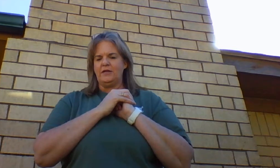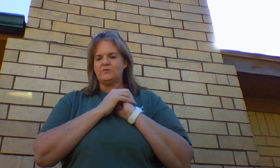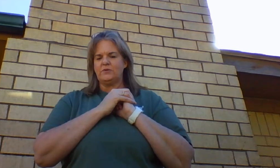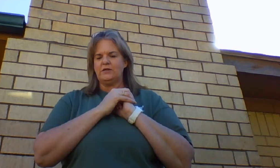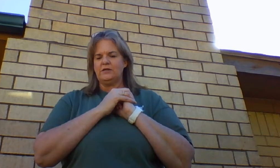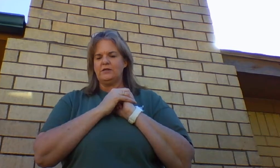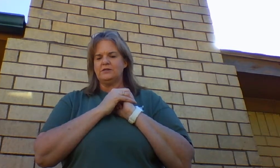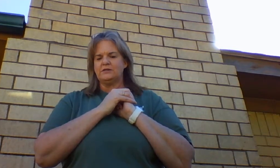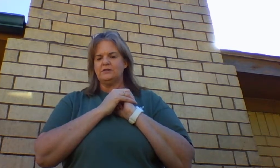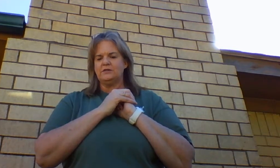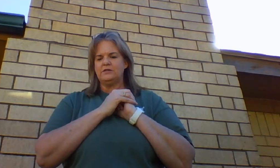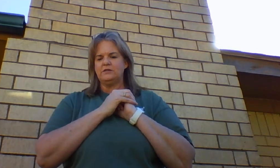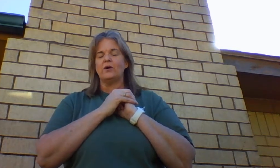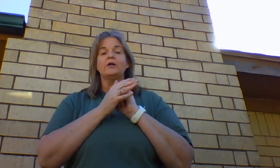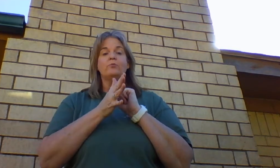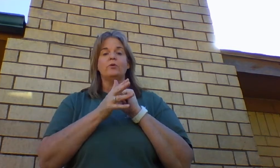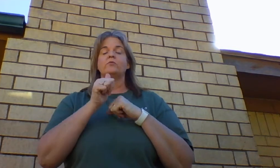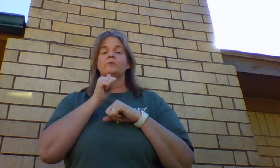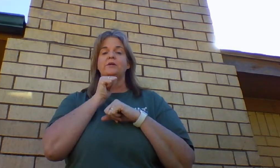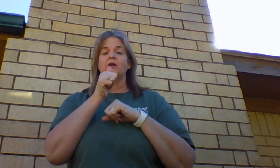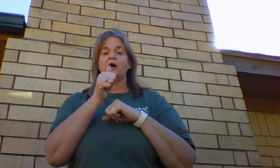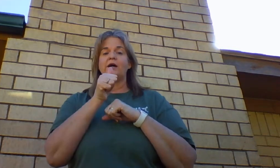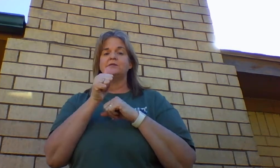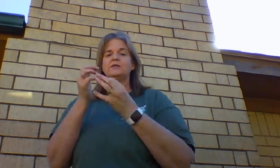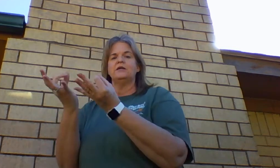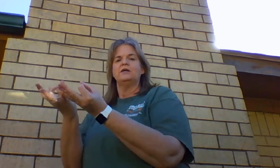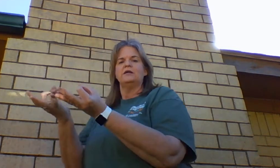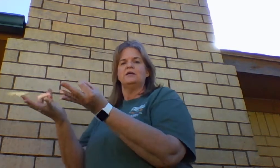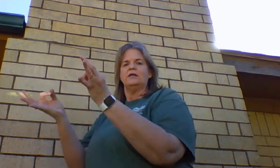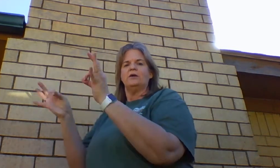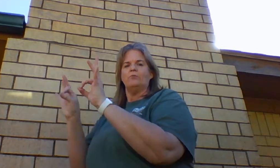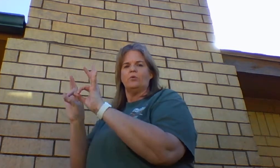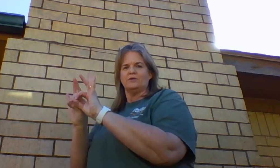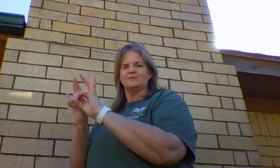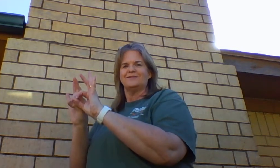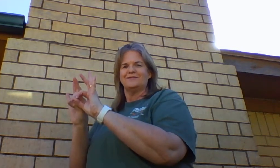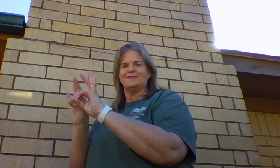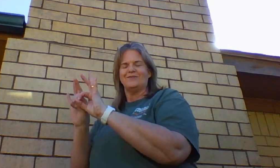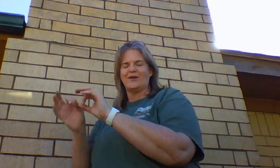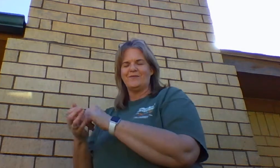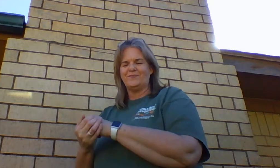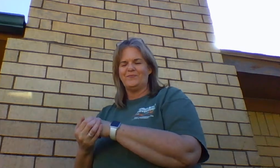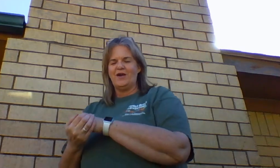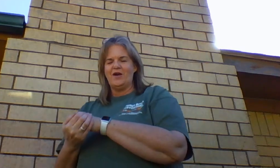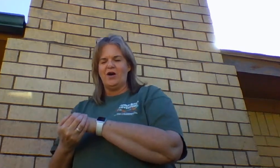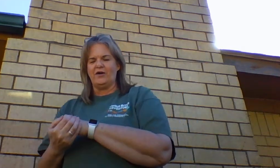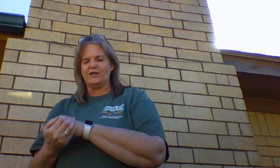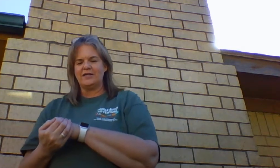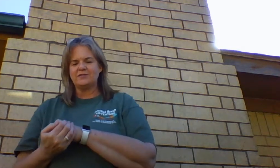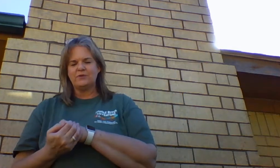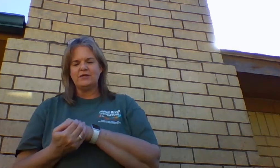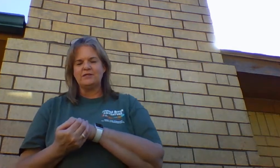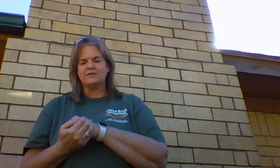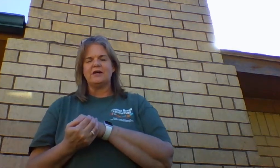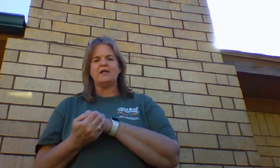one is, so unimportant would be not important. Okay? Alright, the next one is